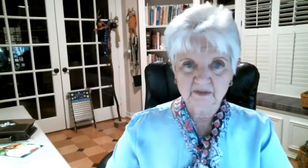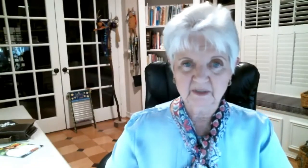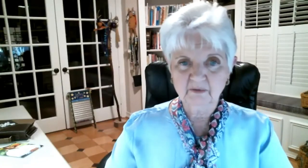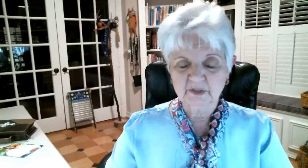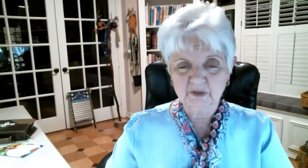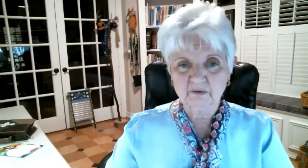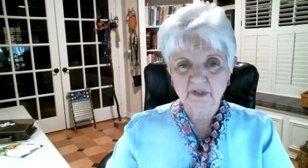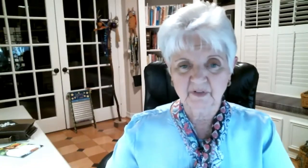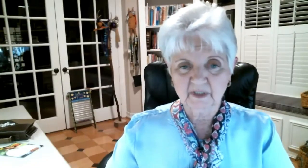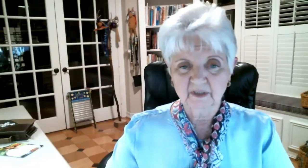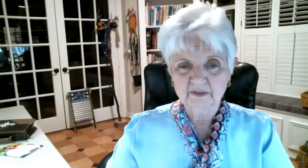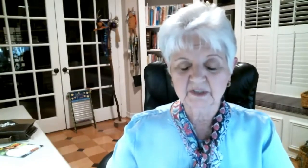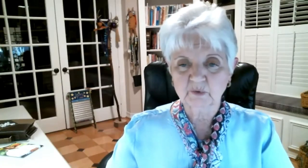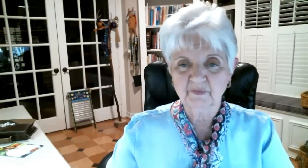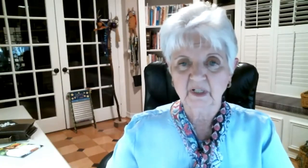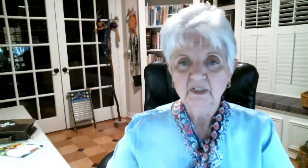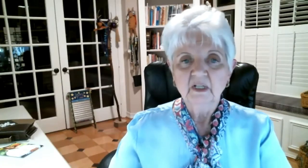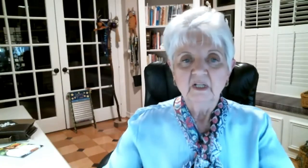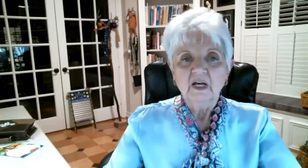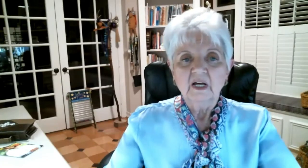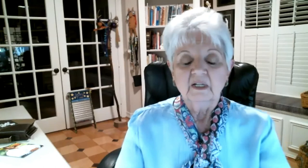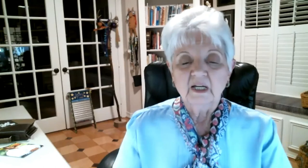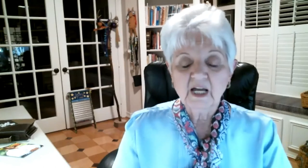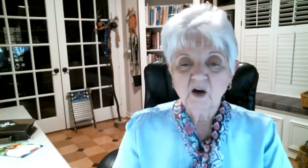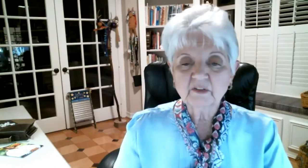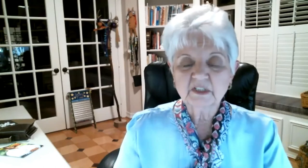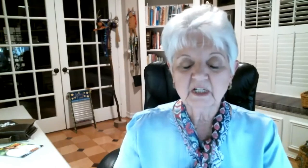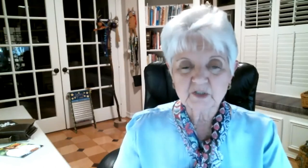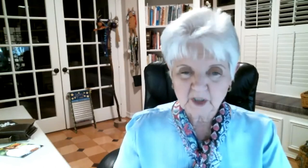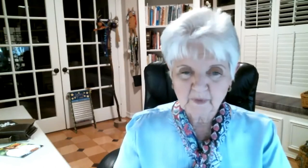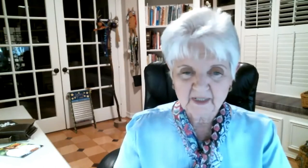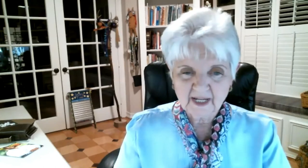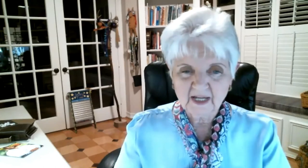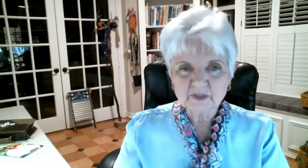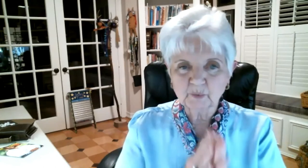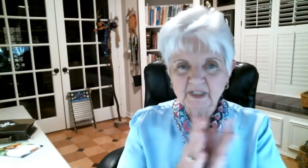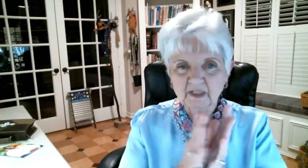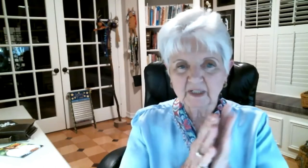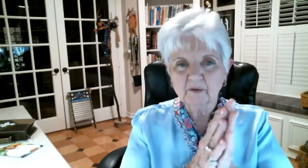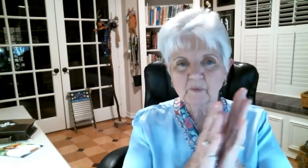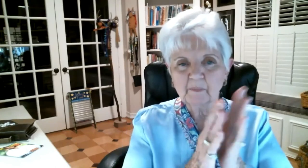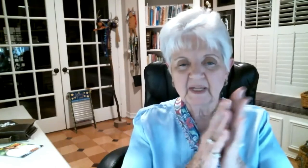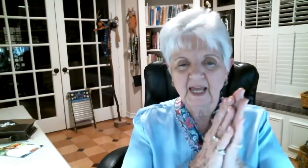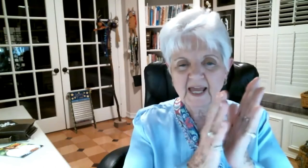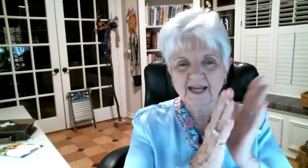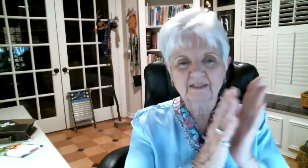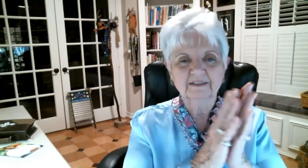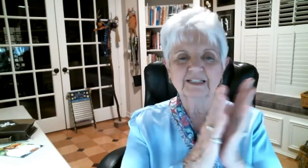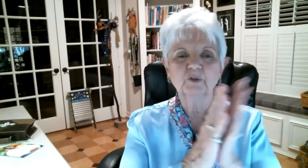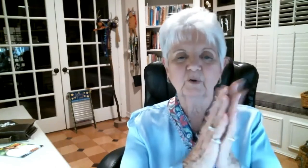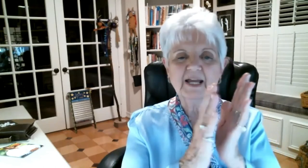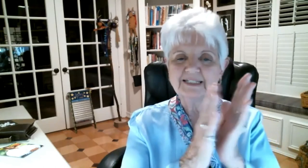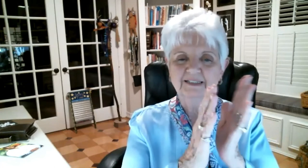much. That was terrific. Just terrific. I'd like all the tellers to come out now so we can give them a big hand. Then